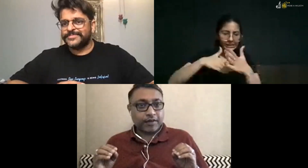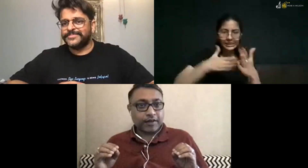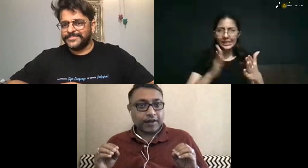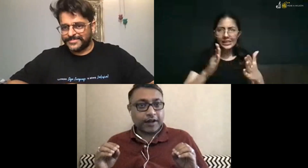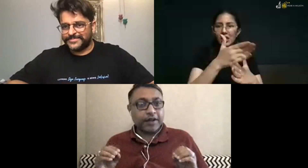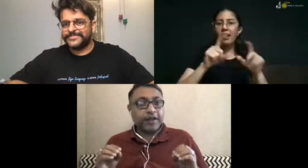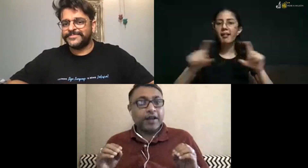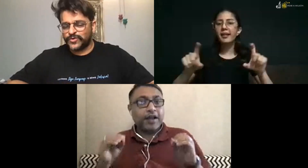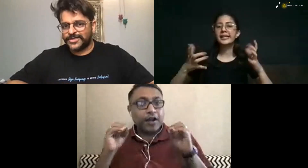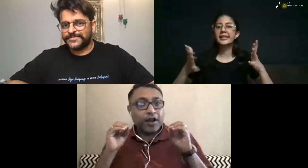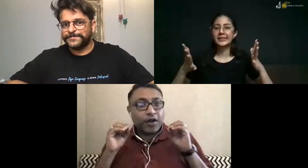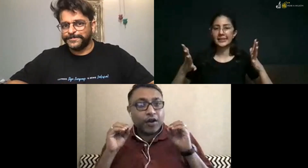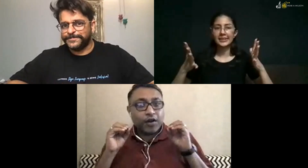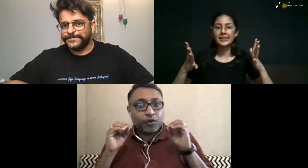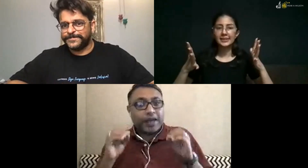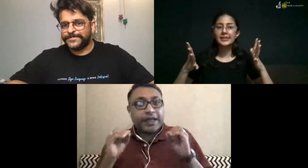right?